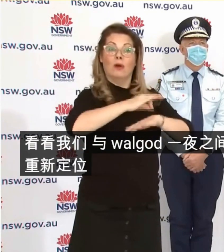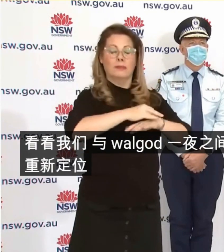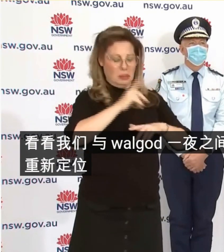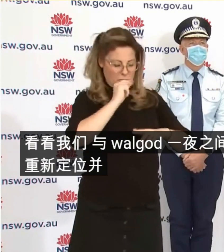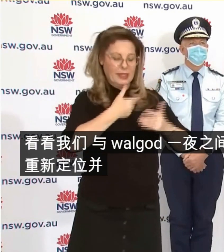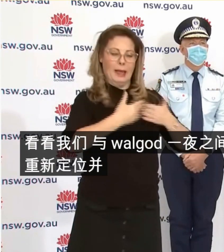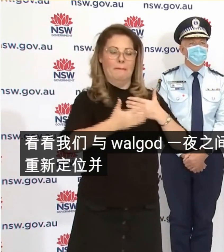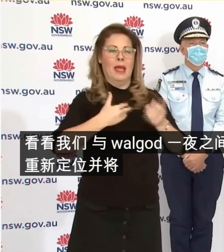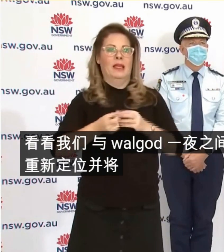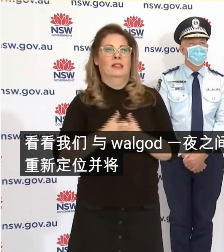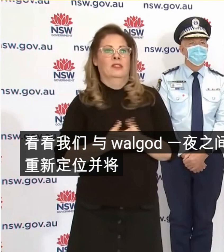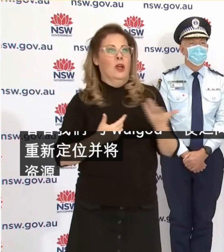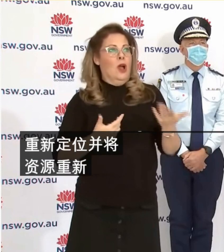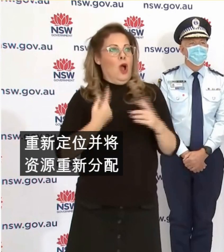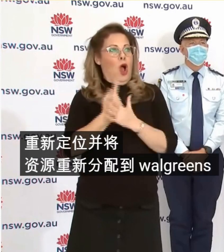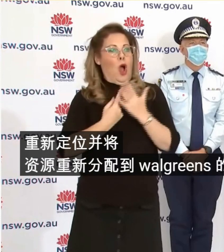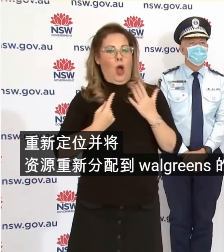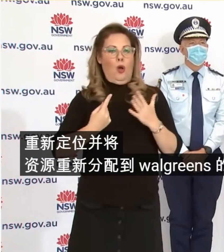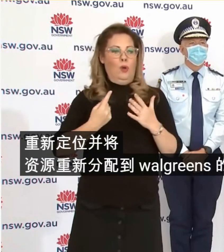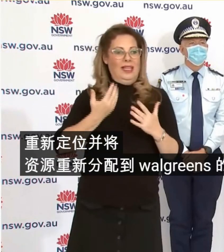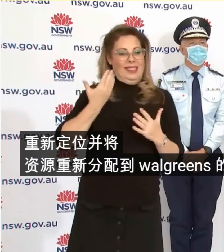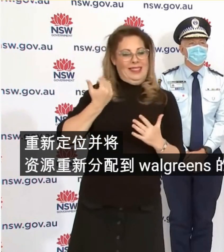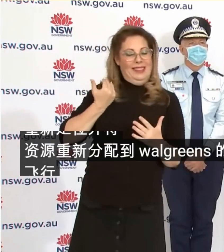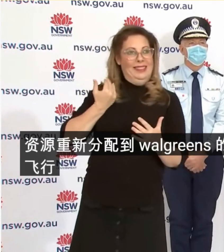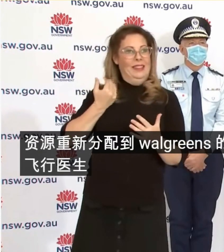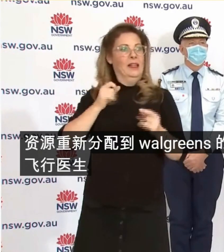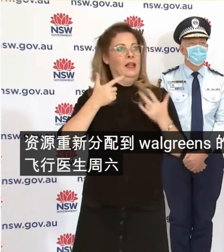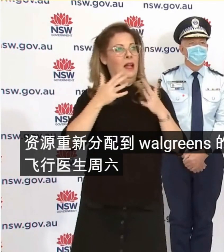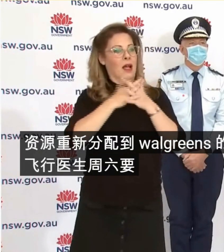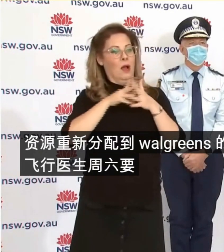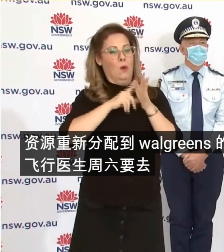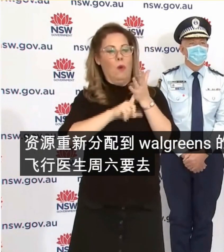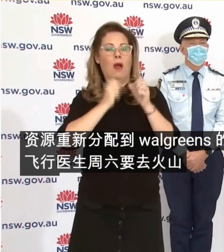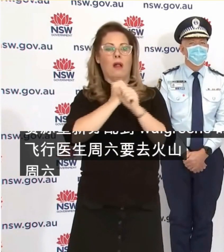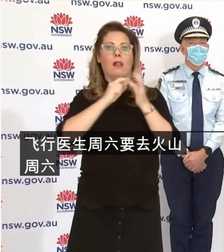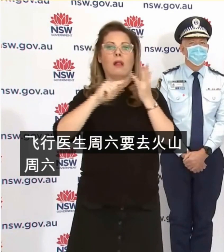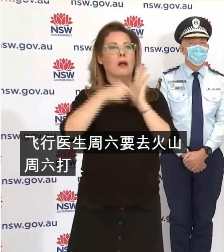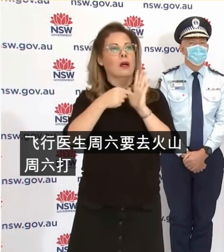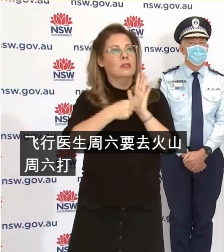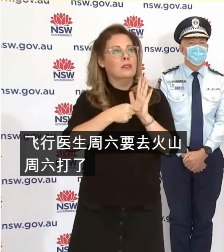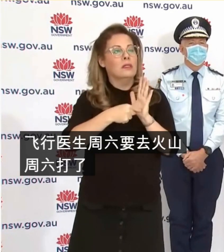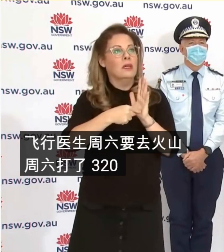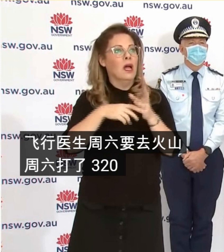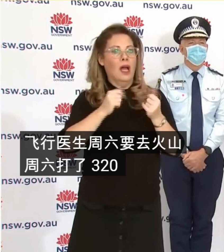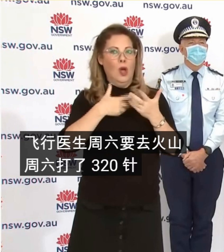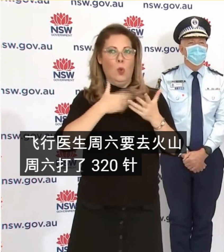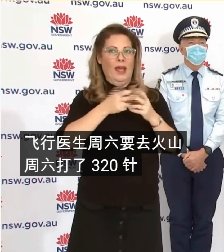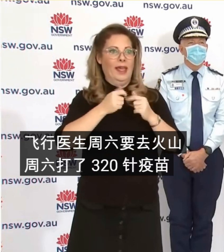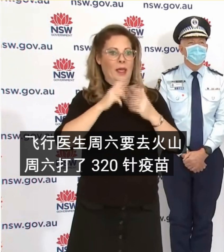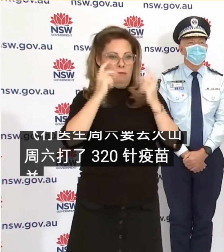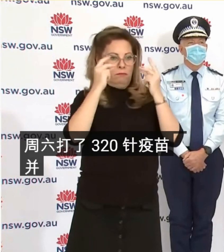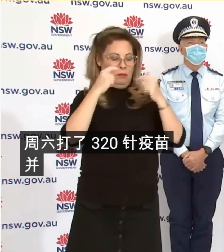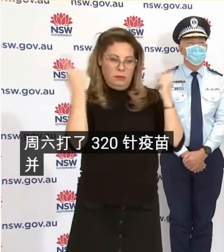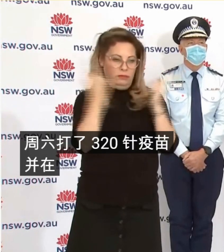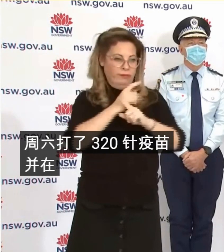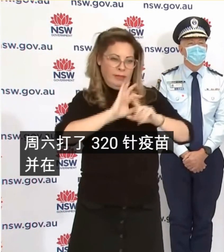ability to readdress and redirect resources into Walgett. They're all flying doctors going to Wilcannia on Saturday, 320 vaccine